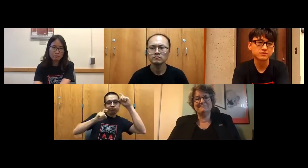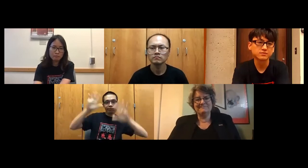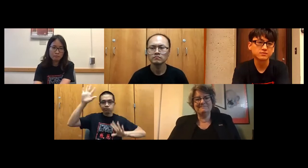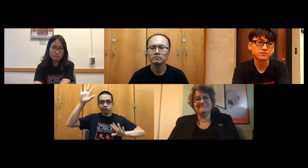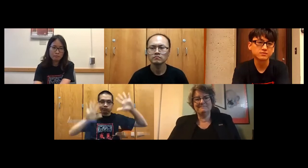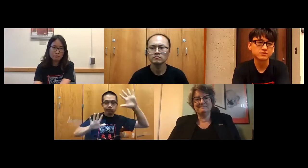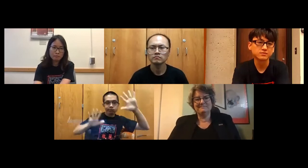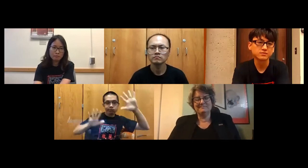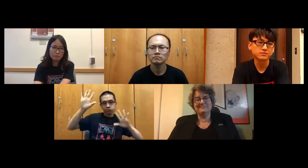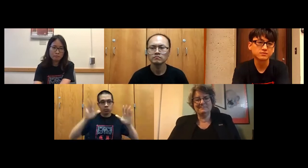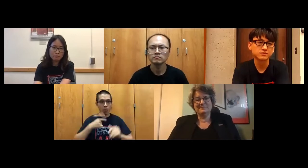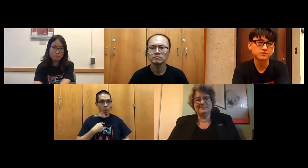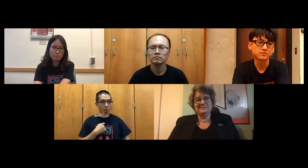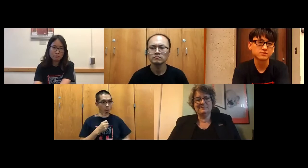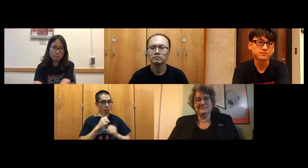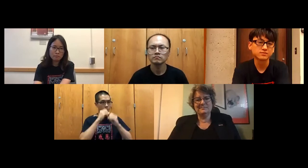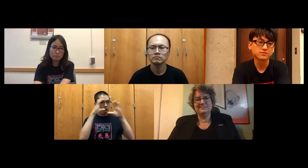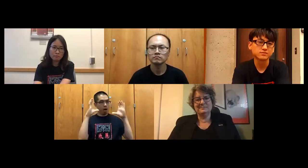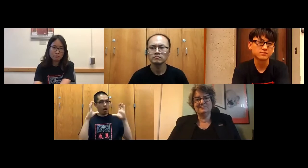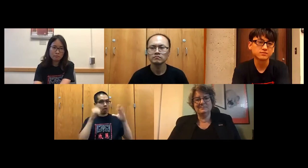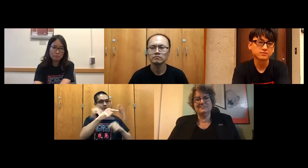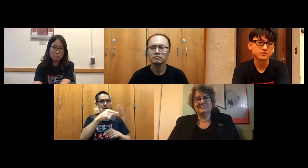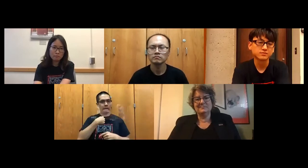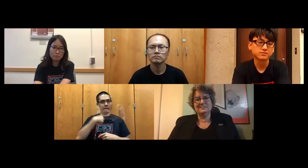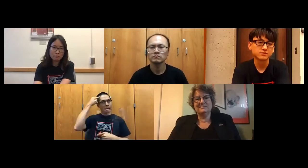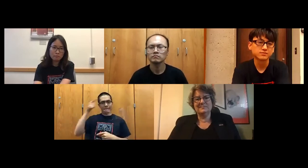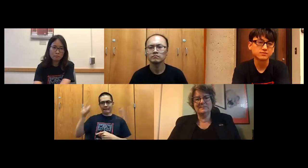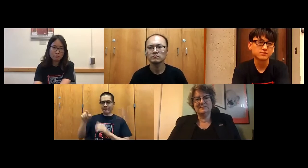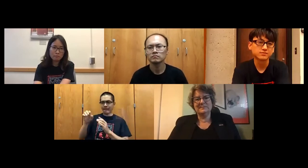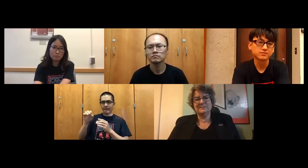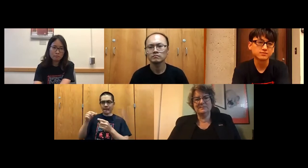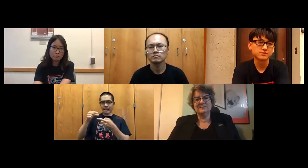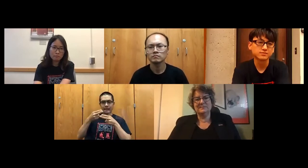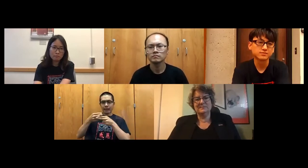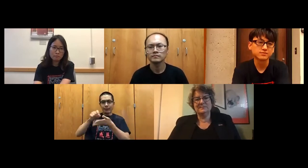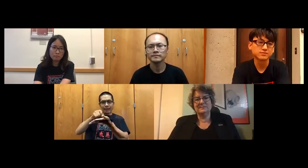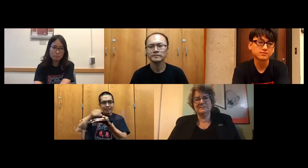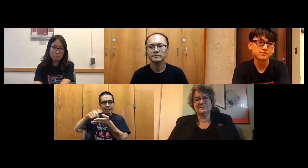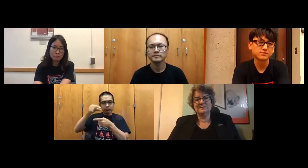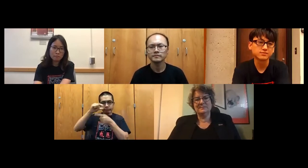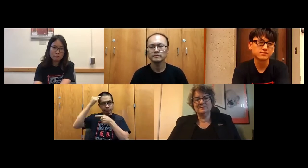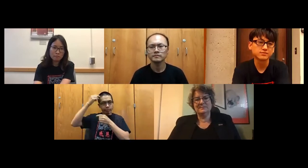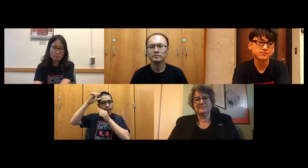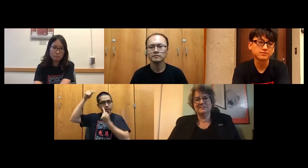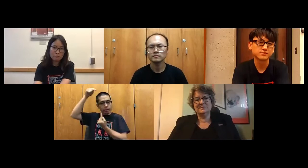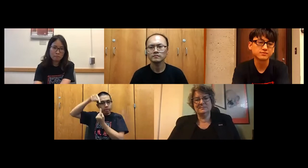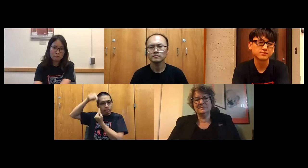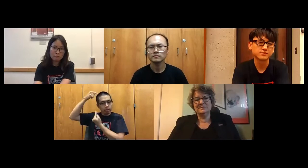Older deaf Chinese people do not finger spell. That was very eye-opening to me. It's all written, or it's all signed